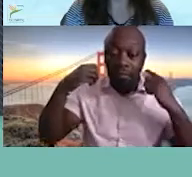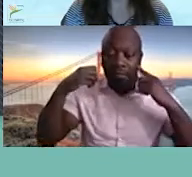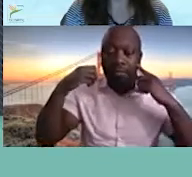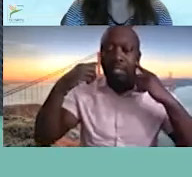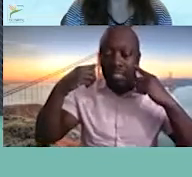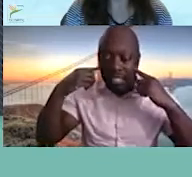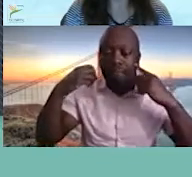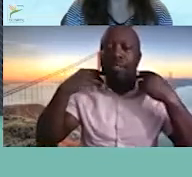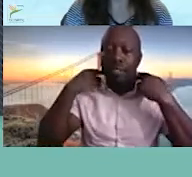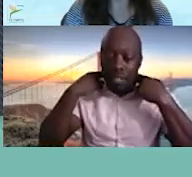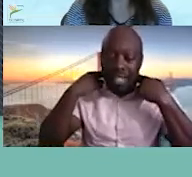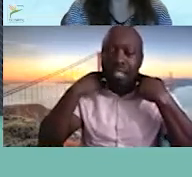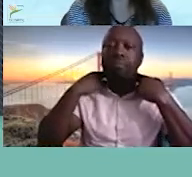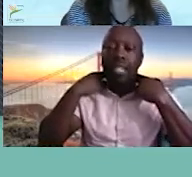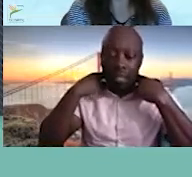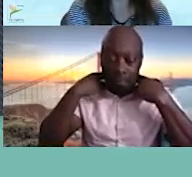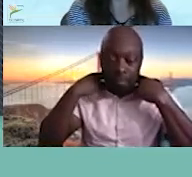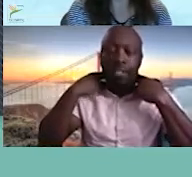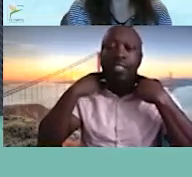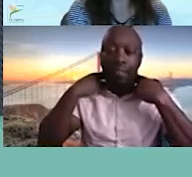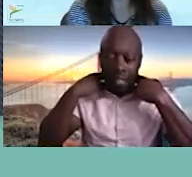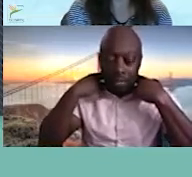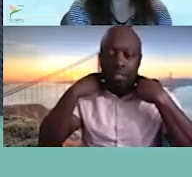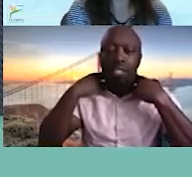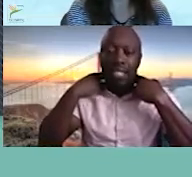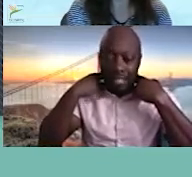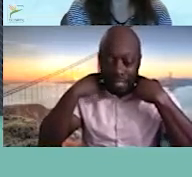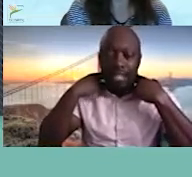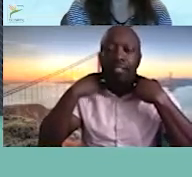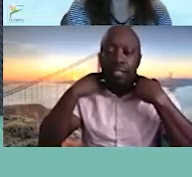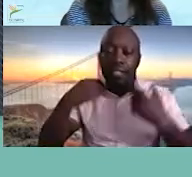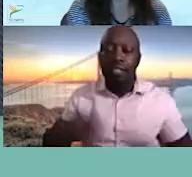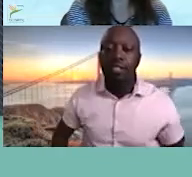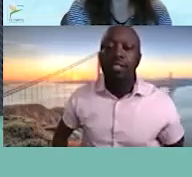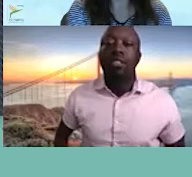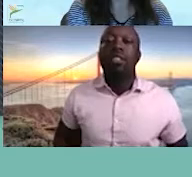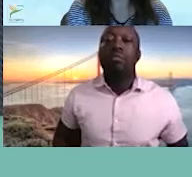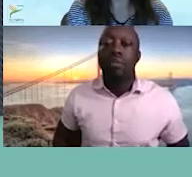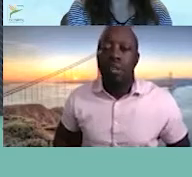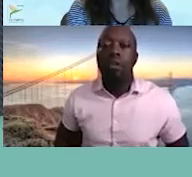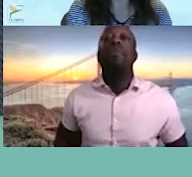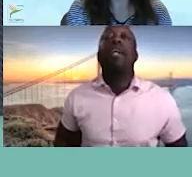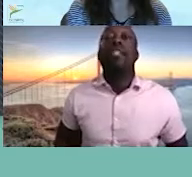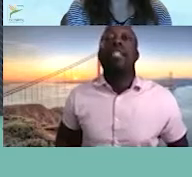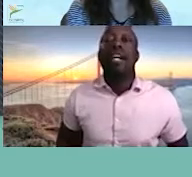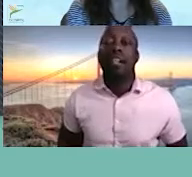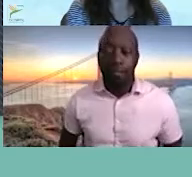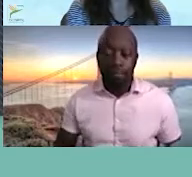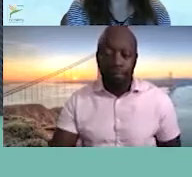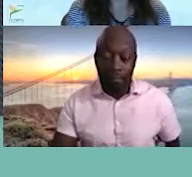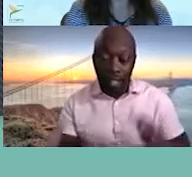but it's not, the neck might not be fully developed to do the yes yet. So she moved her whole body.